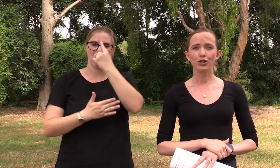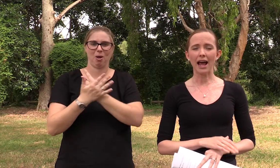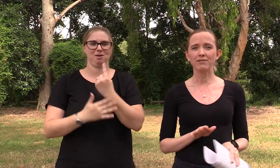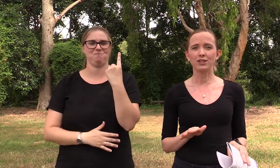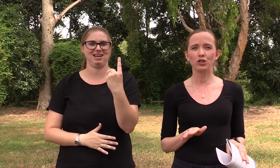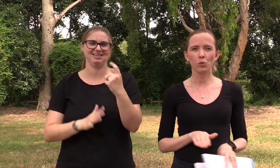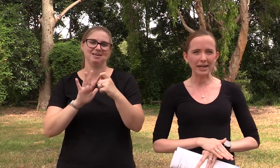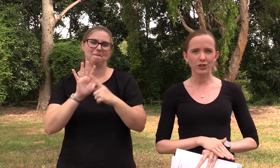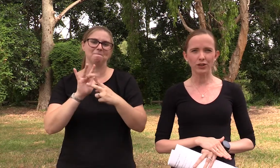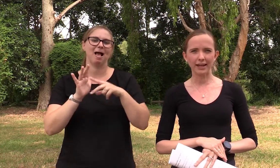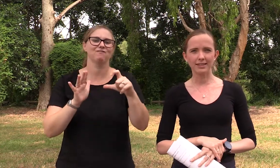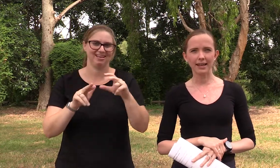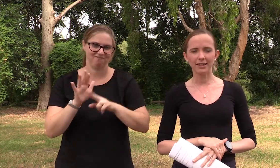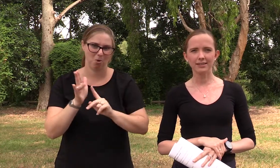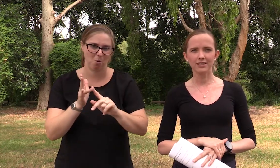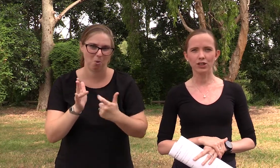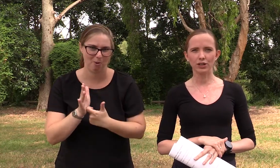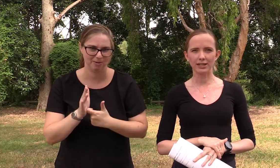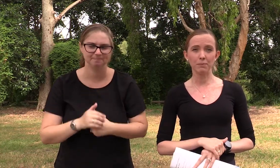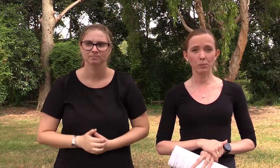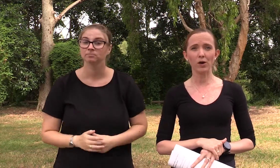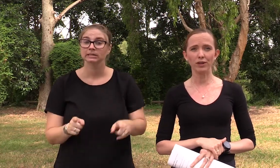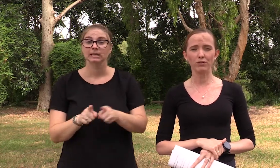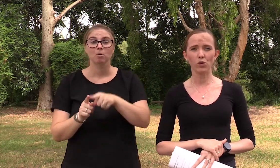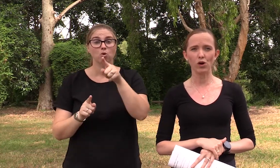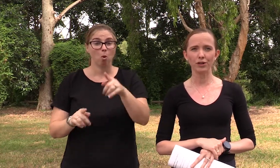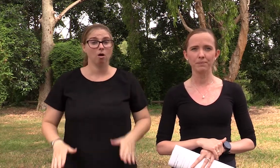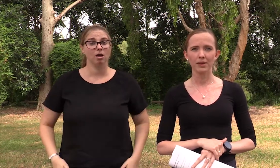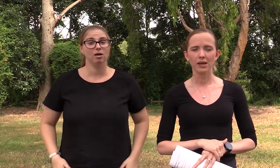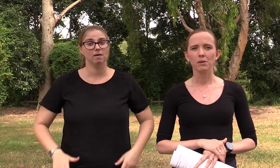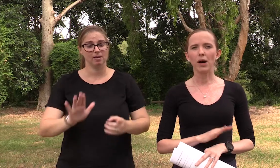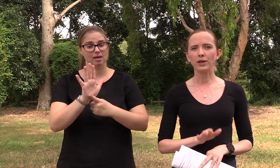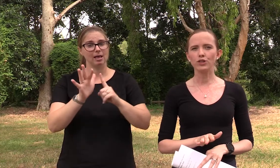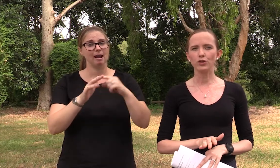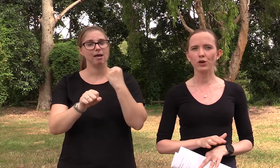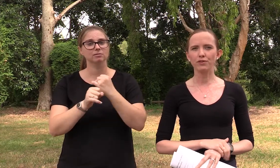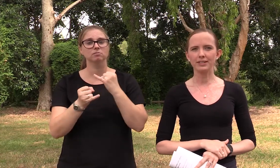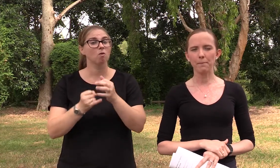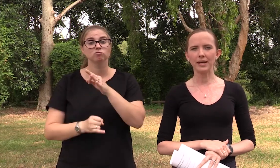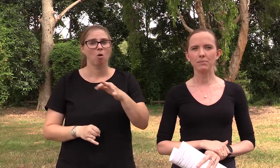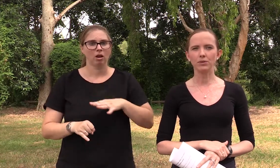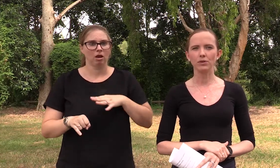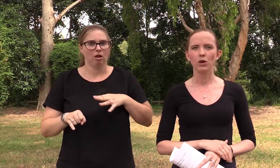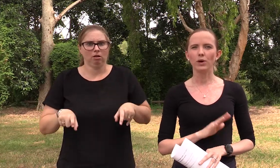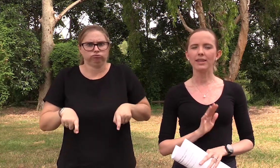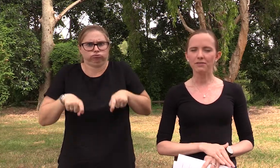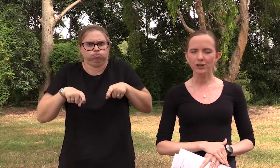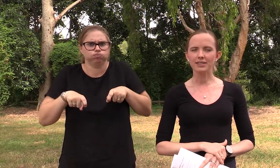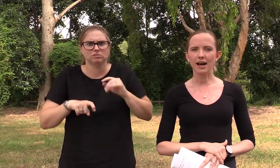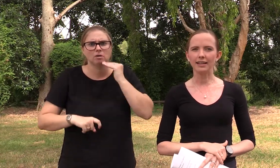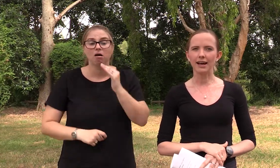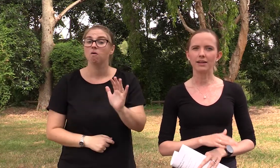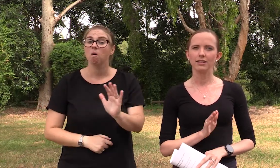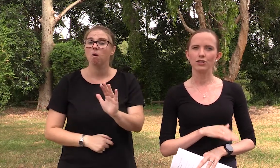You shouldn't have to squeeze your legs together to keep your pelvic floor on, but we do know for some people, when they're